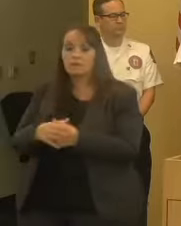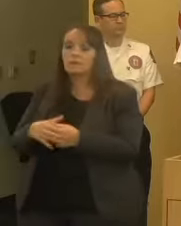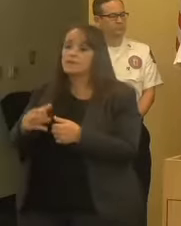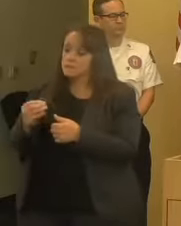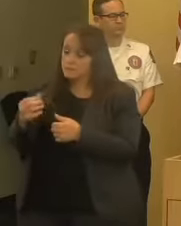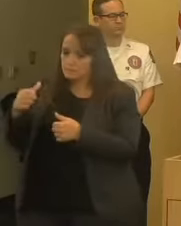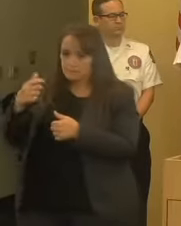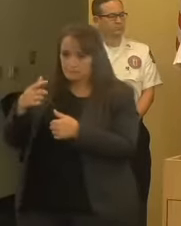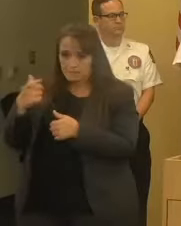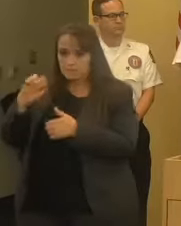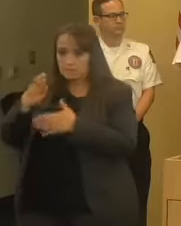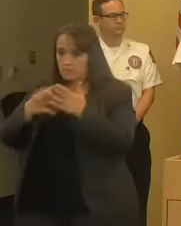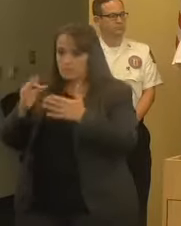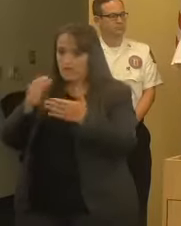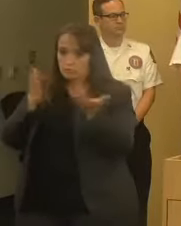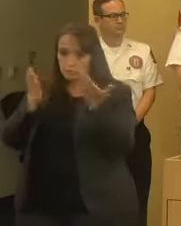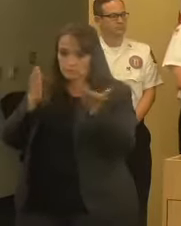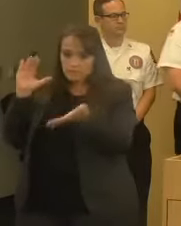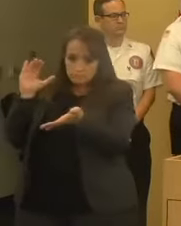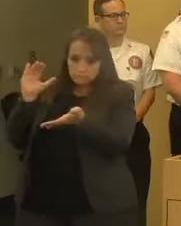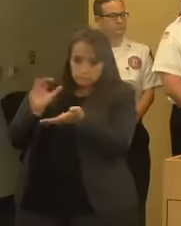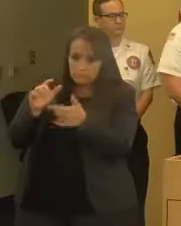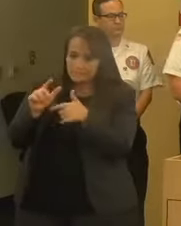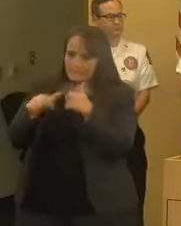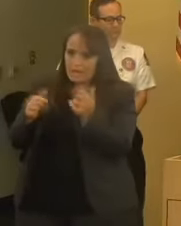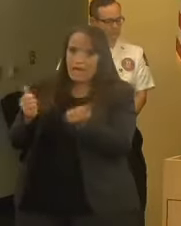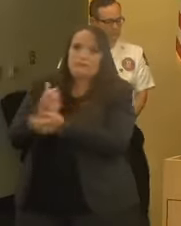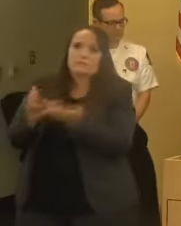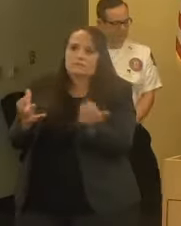With that, I'd like to pass it to Chief Mike Mixon of Mount Pleasant Fire.